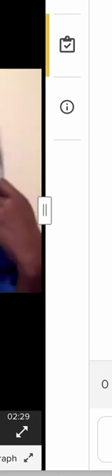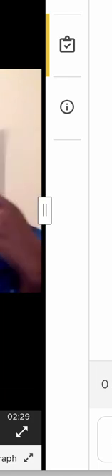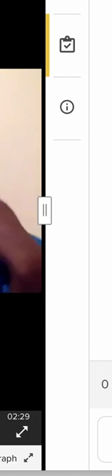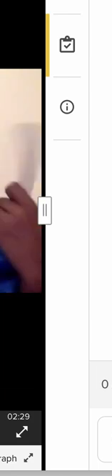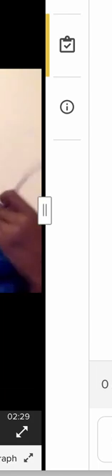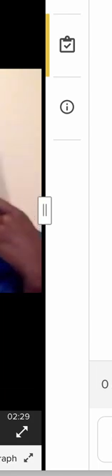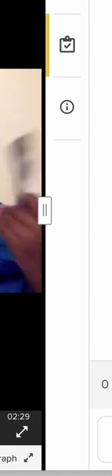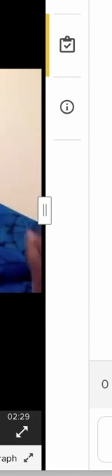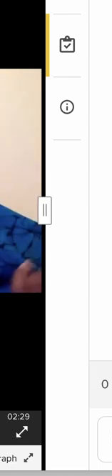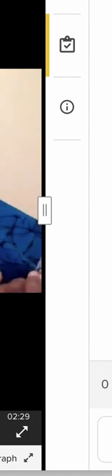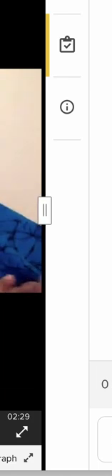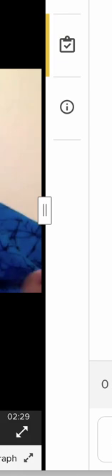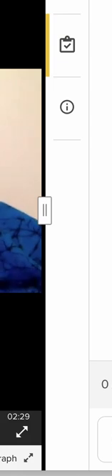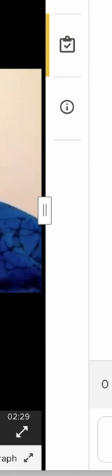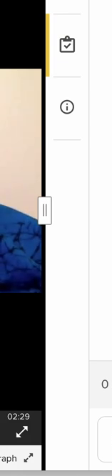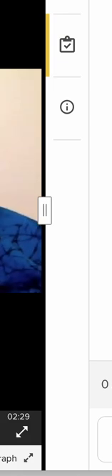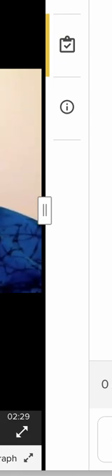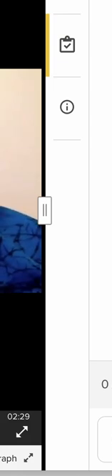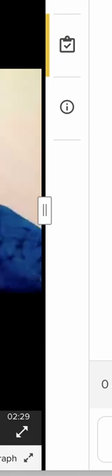you can